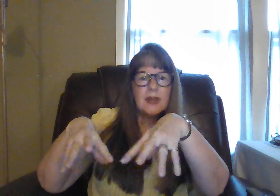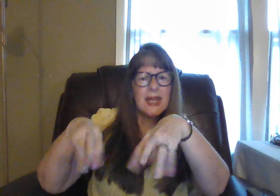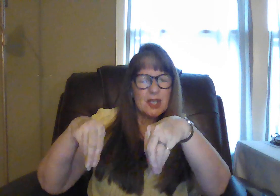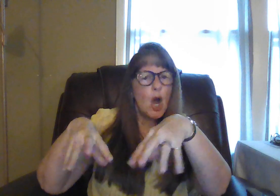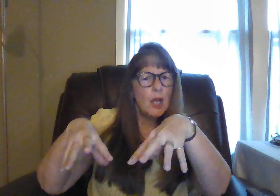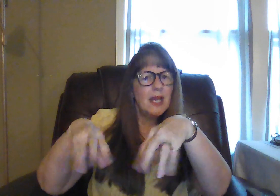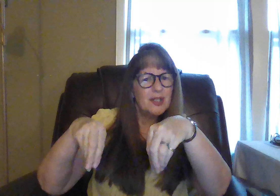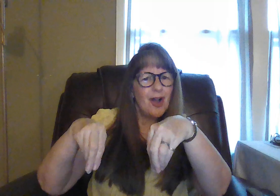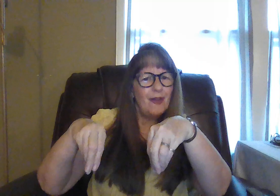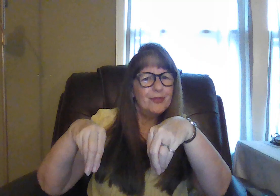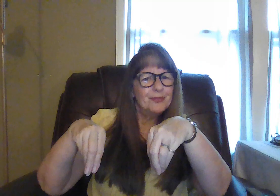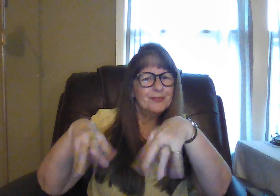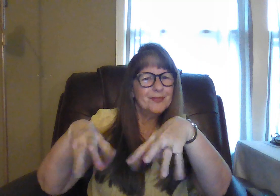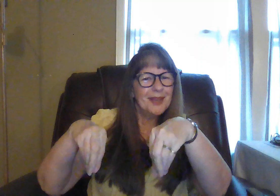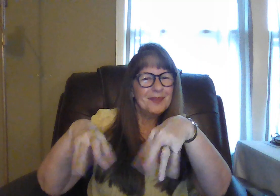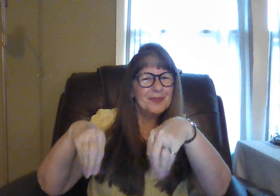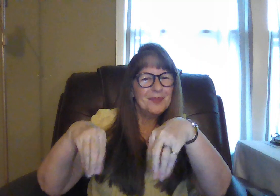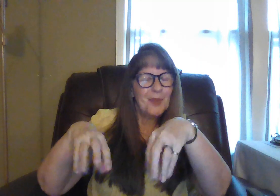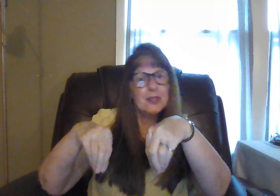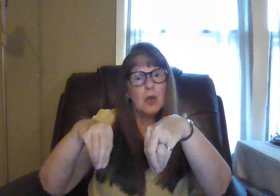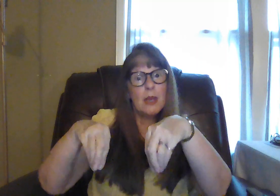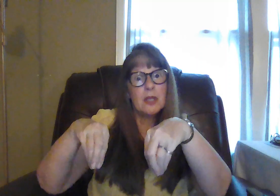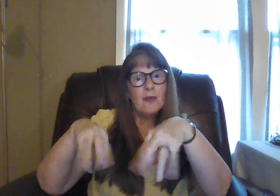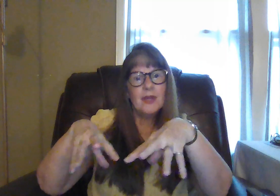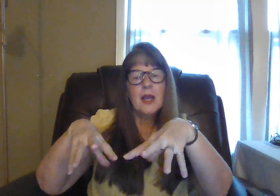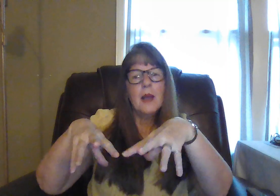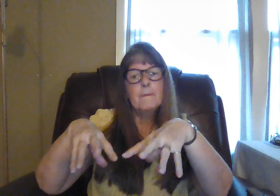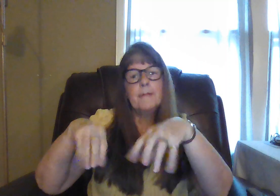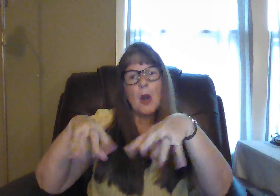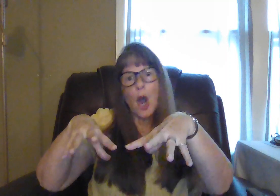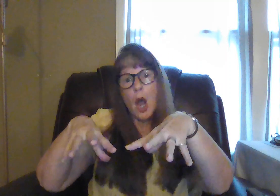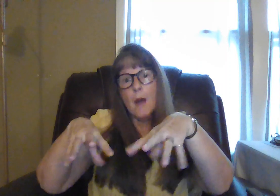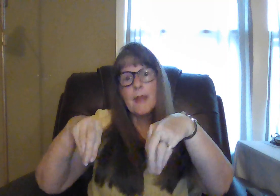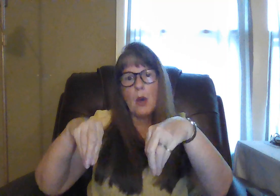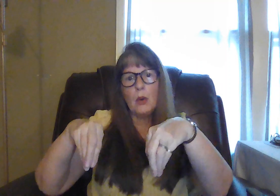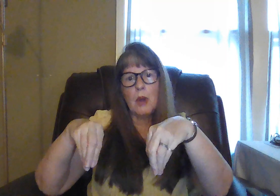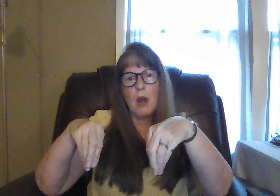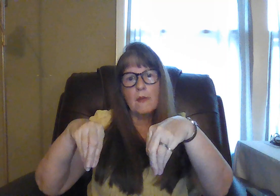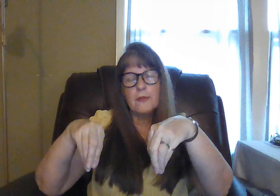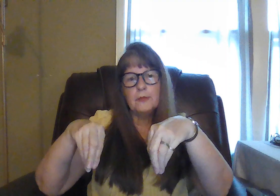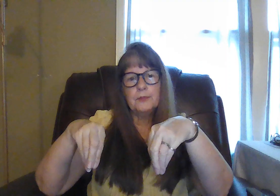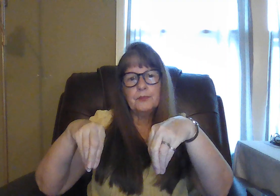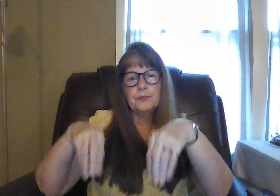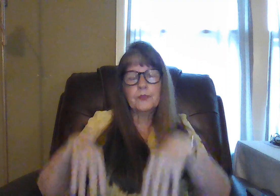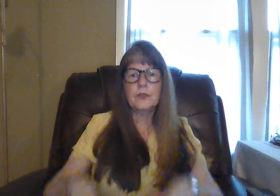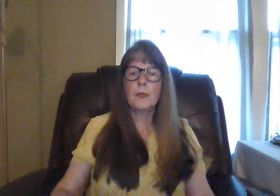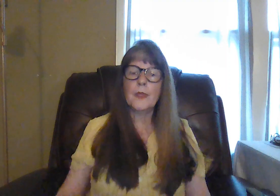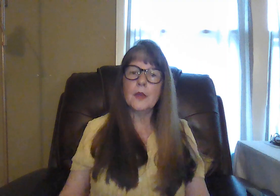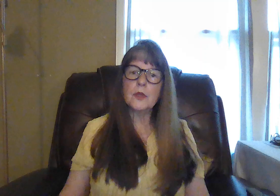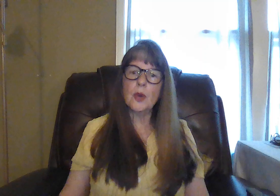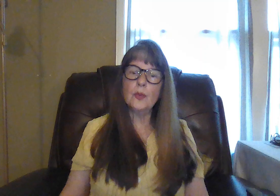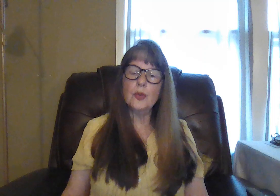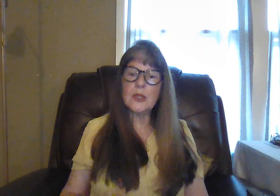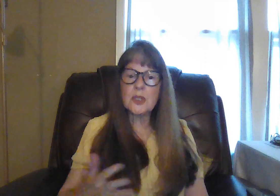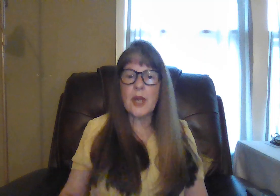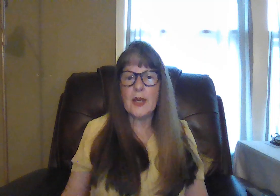Lights on, lights off. Right? Lights on, lights off. Power on, power off. So you could still ask